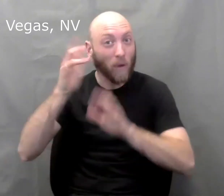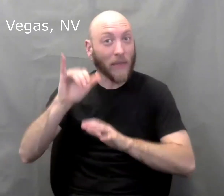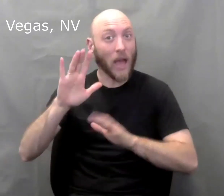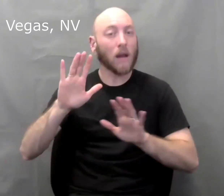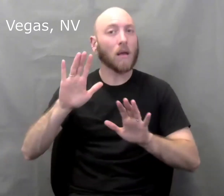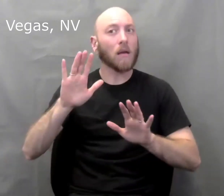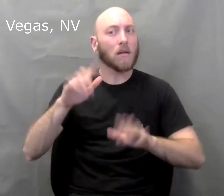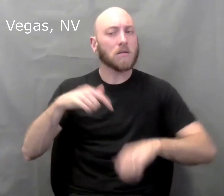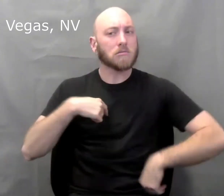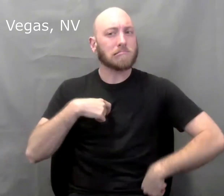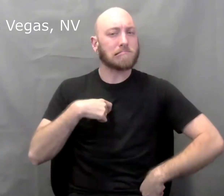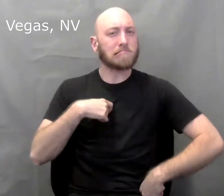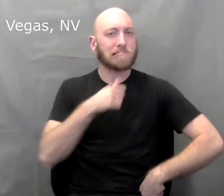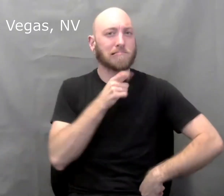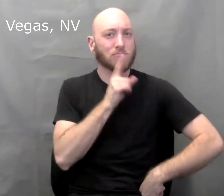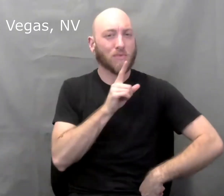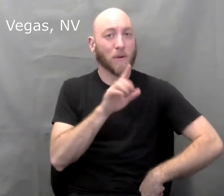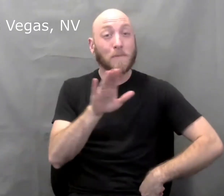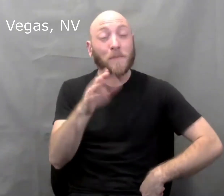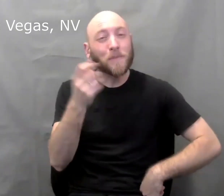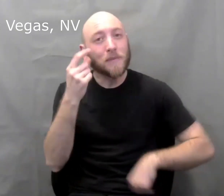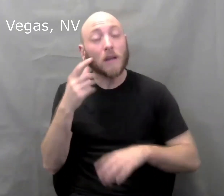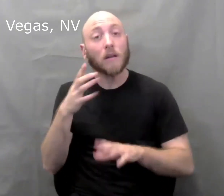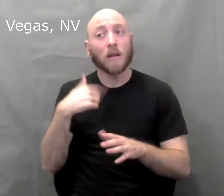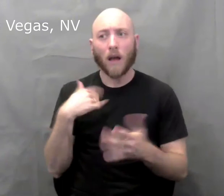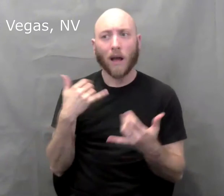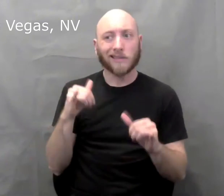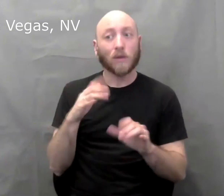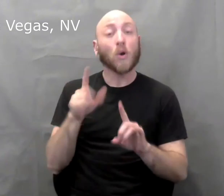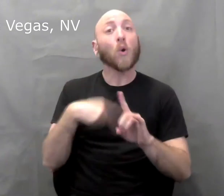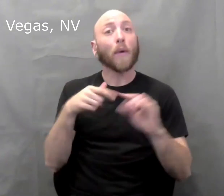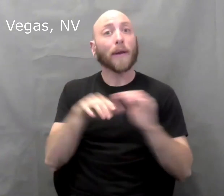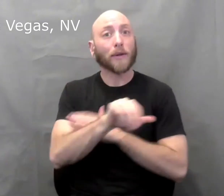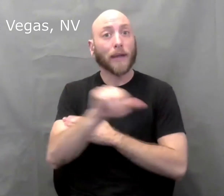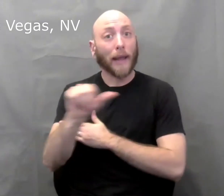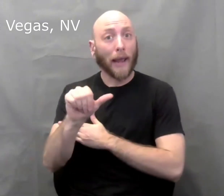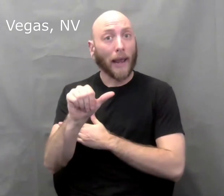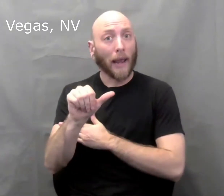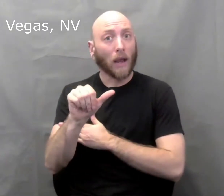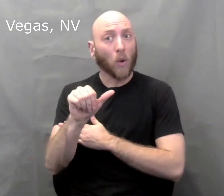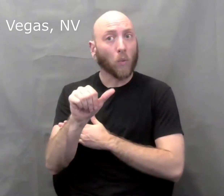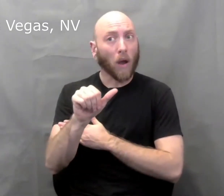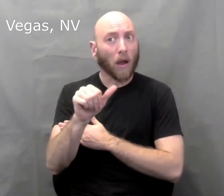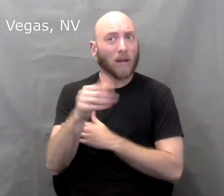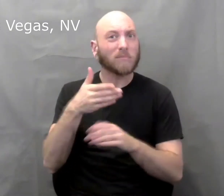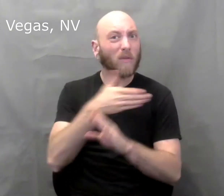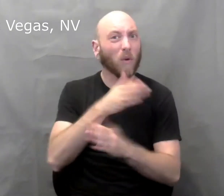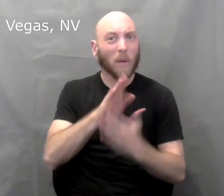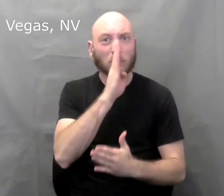to hold on to a lot of material things when I was still out there. And so, I come